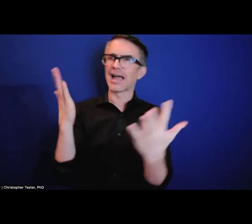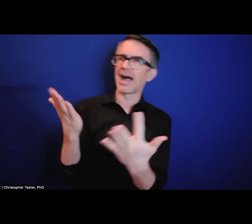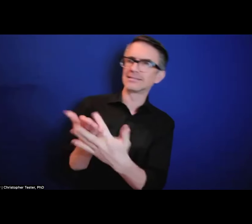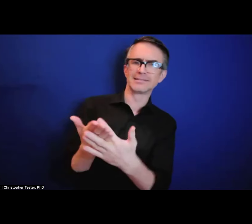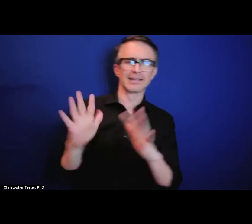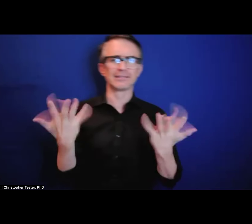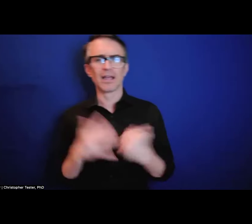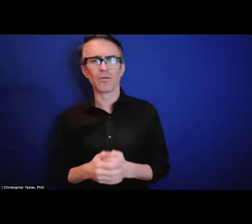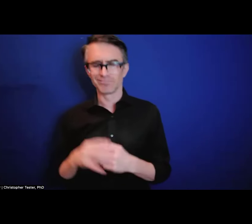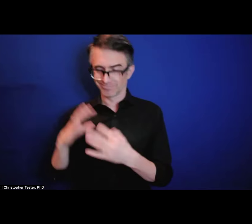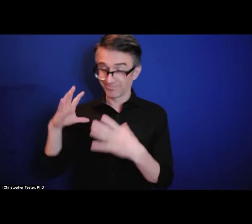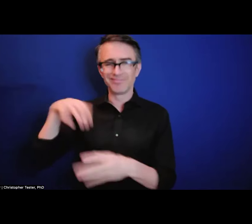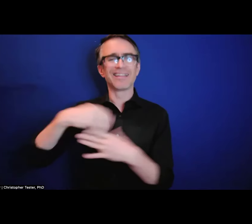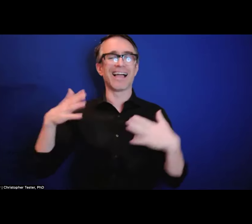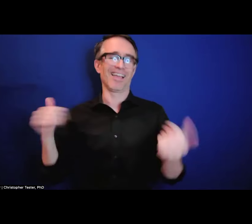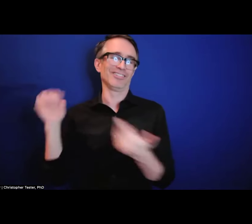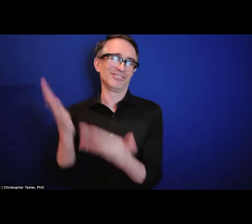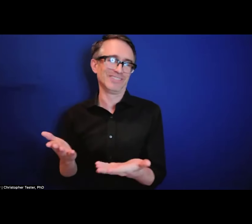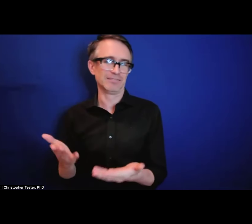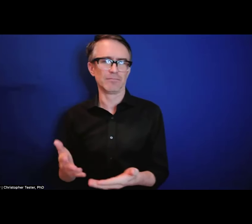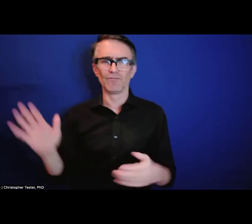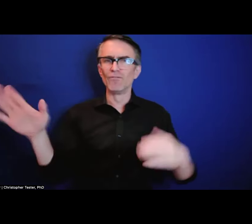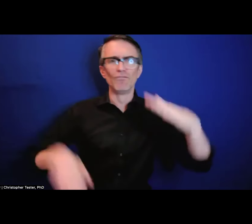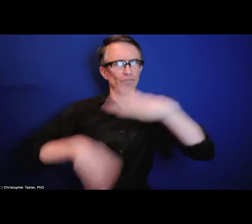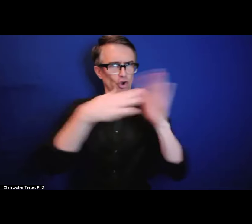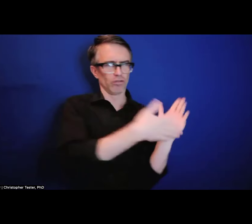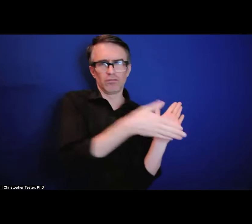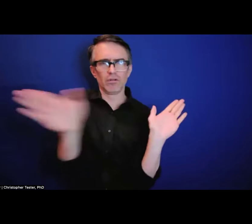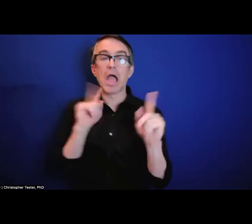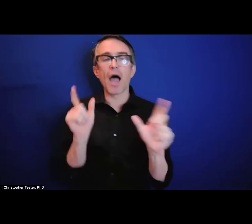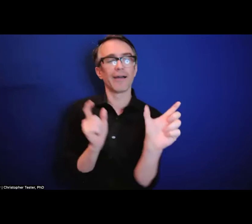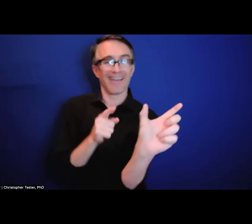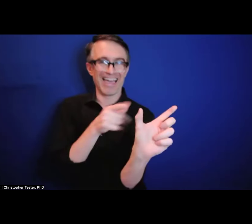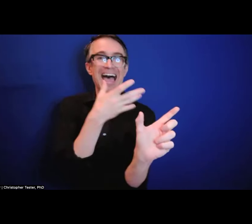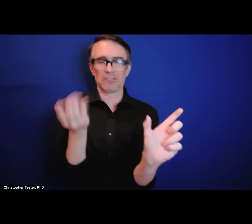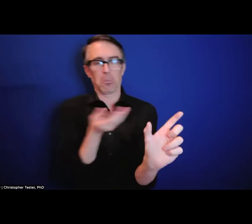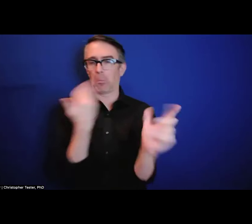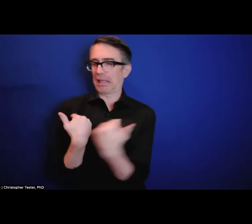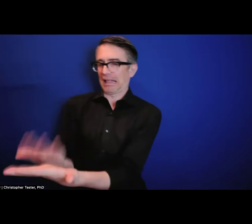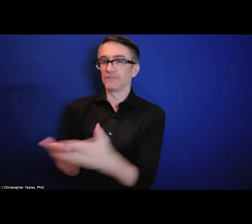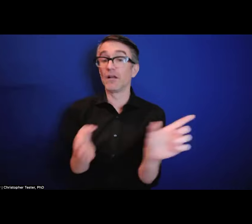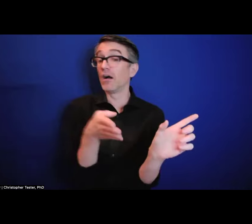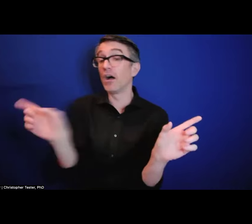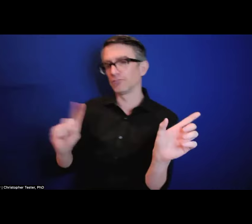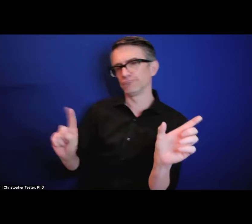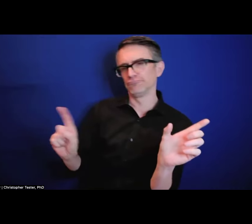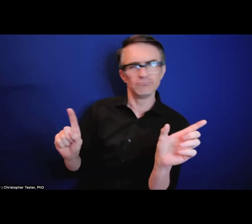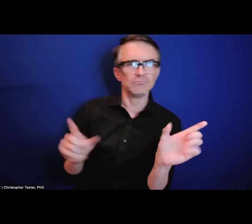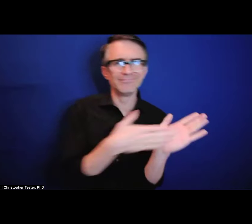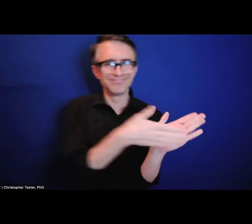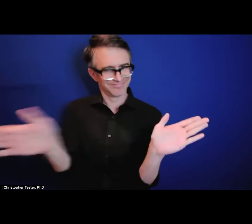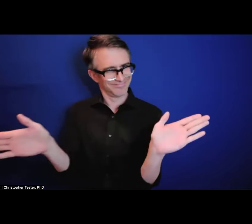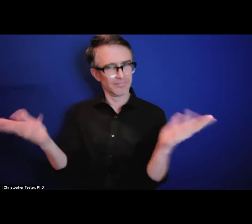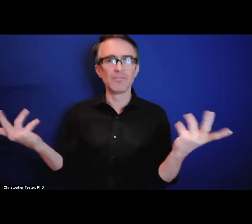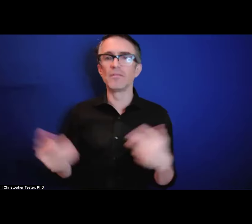rehabilitation, access to assistive devices and technologies. Now, the World Bank has the environmental social